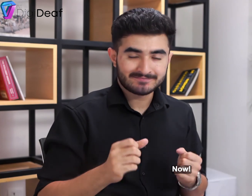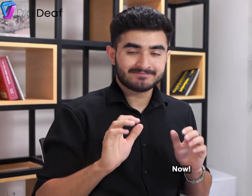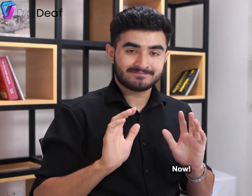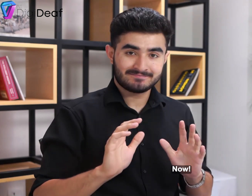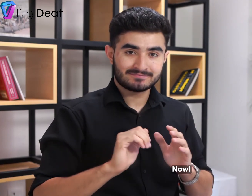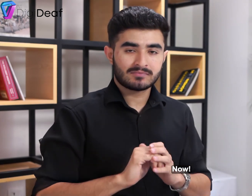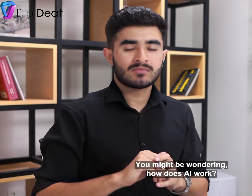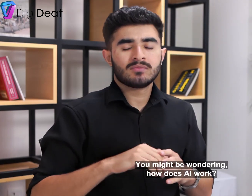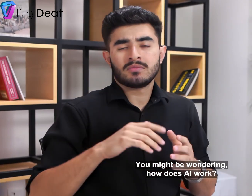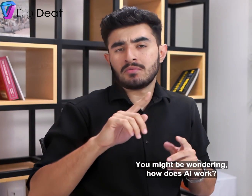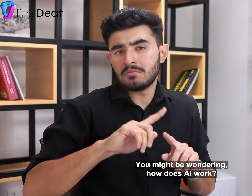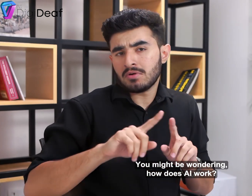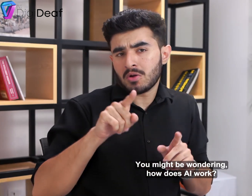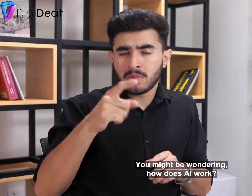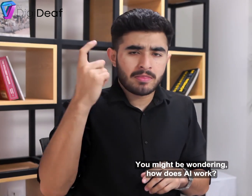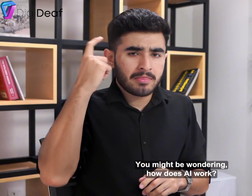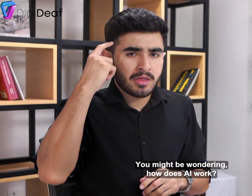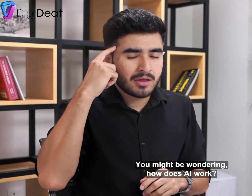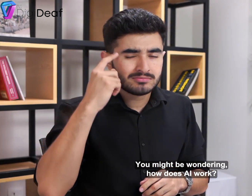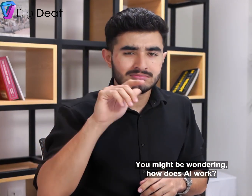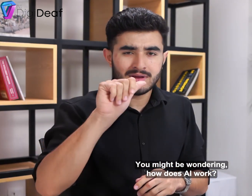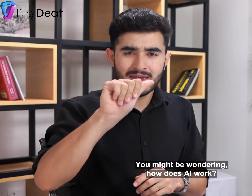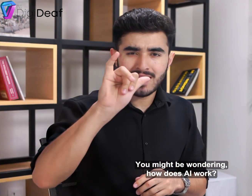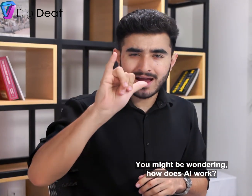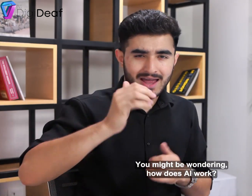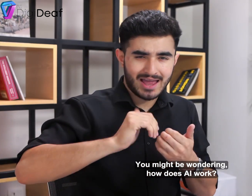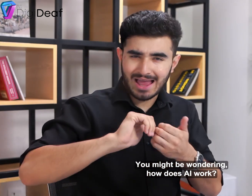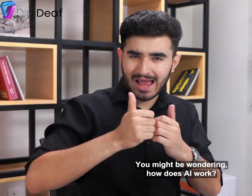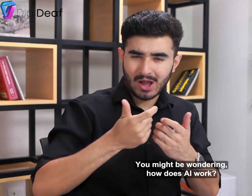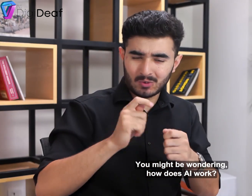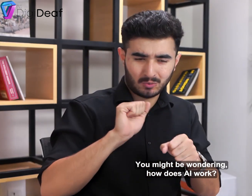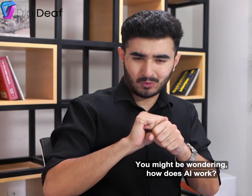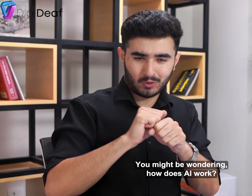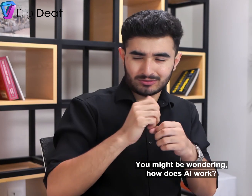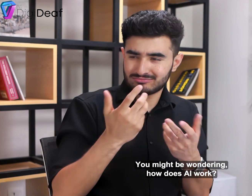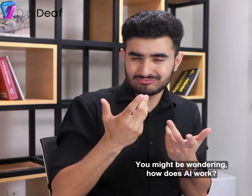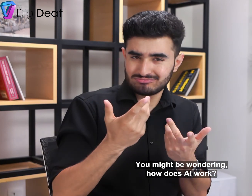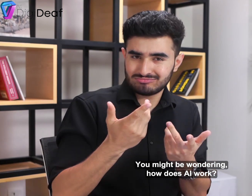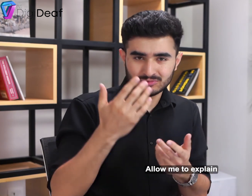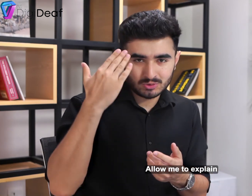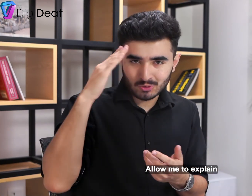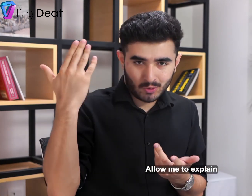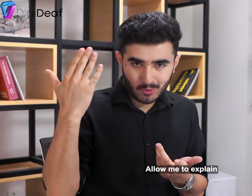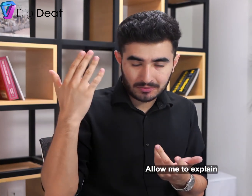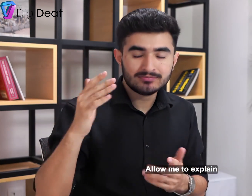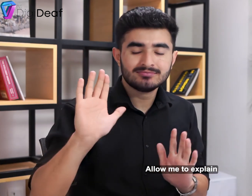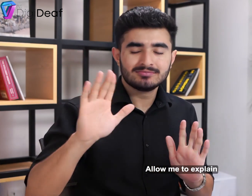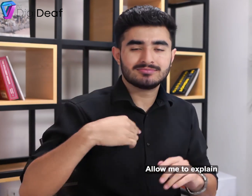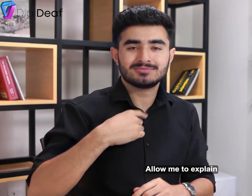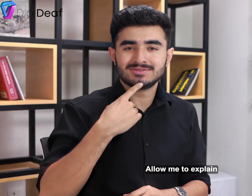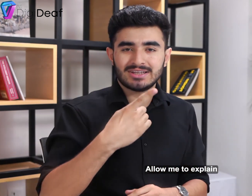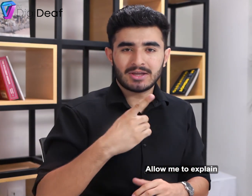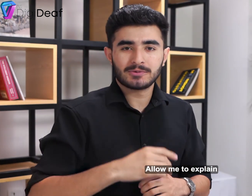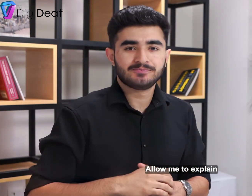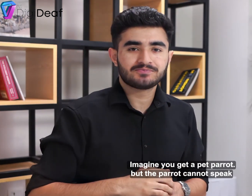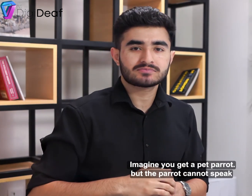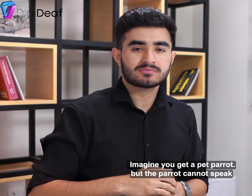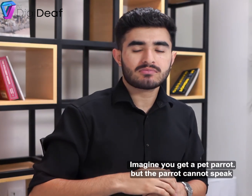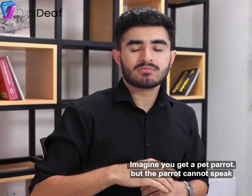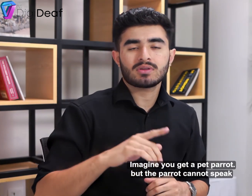Now, you might be wondering, how does AI work? Allow me to explain. Imagine